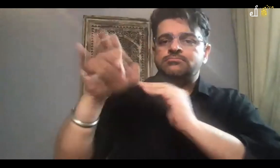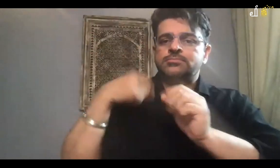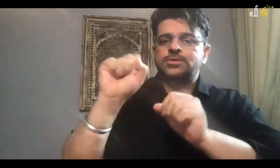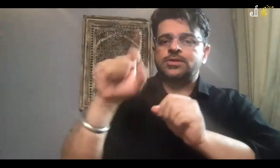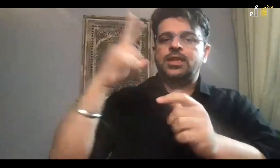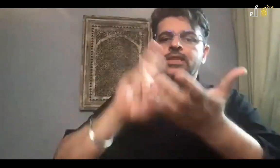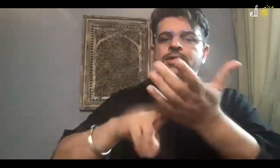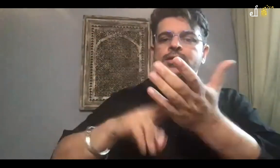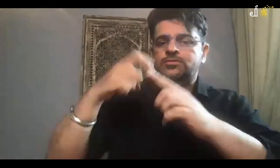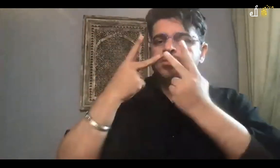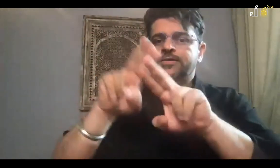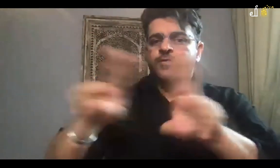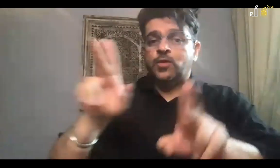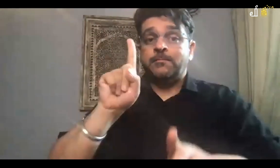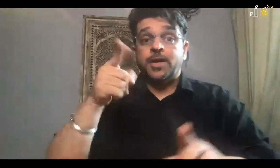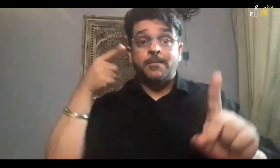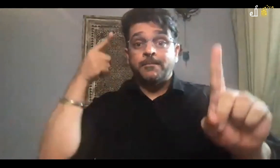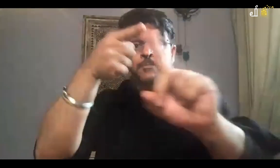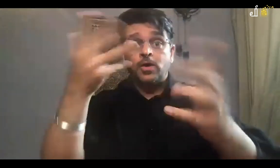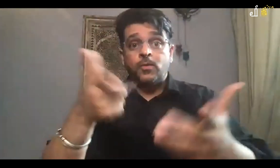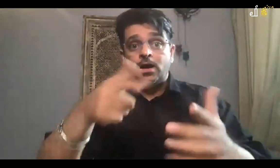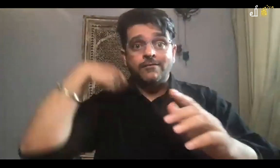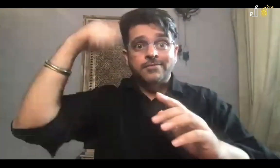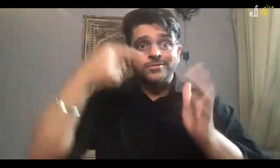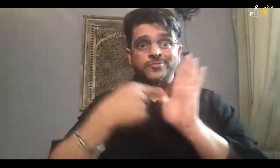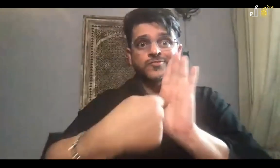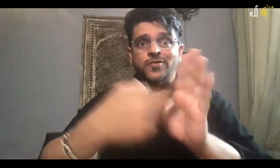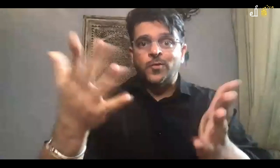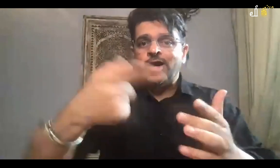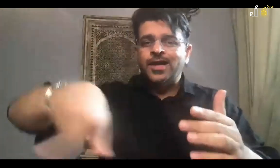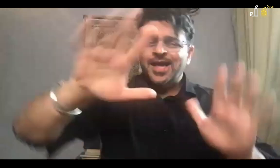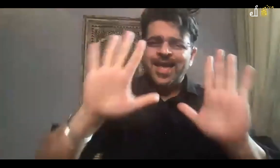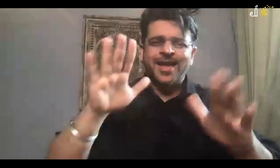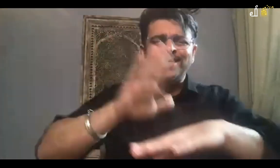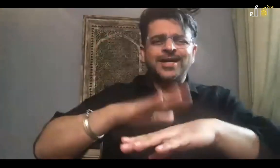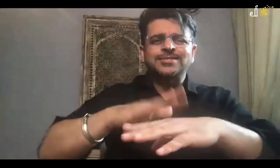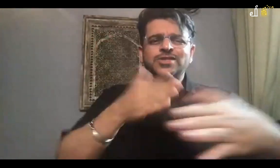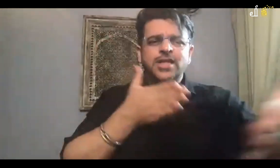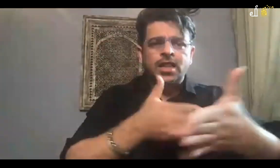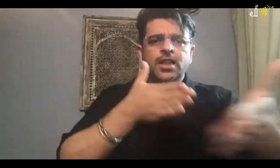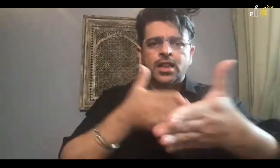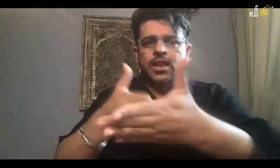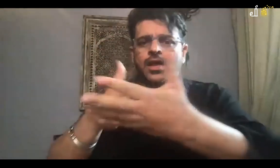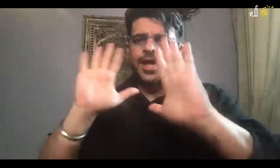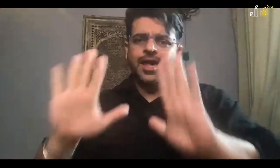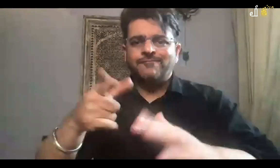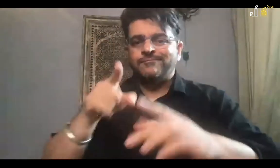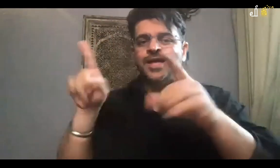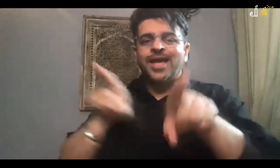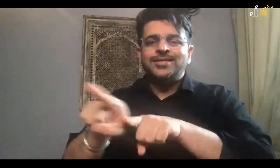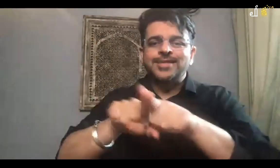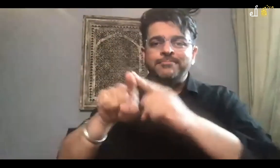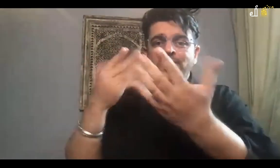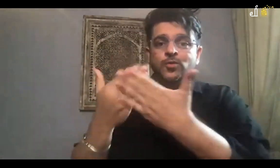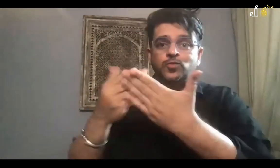you the video across after the event. We'll send a link where you can watch the full video. So, just to brief you up, the gist of the video is that we